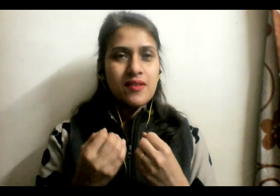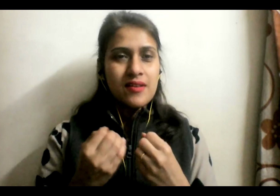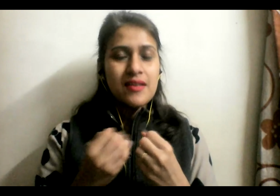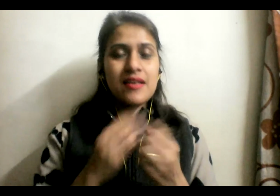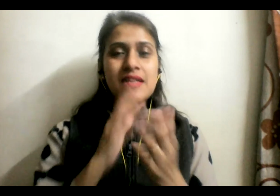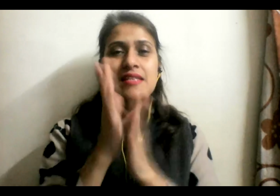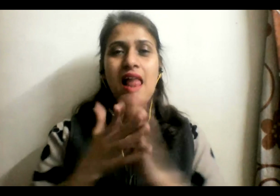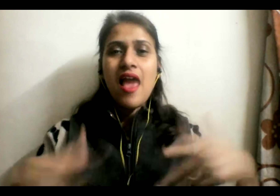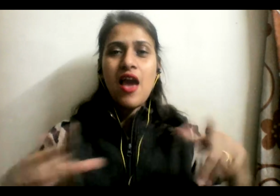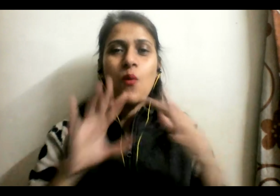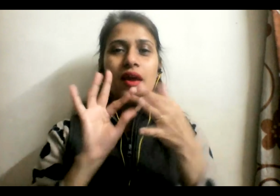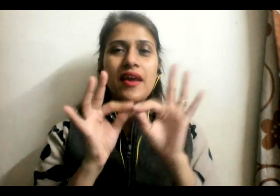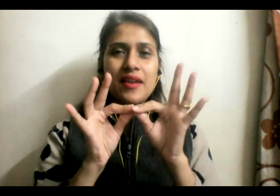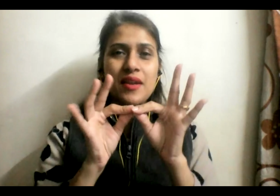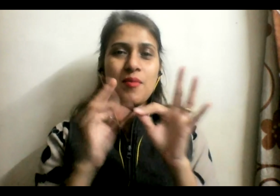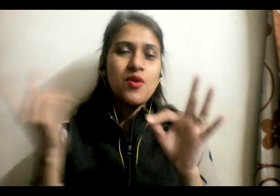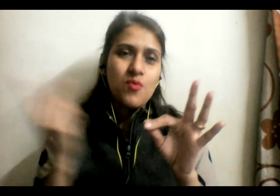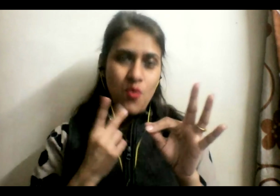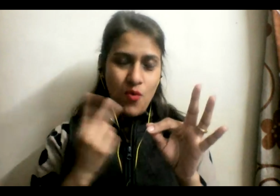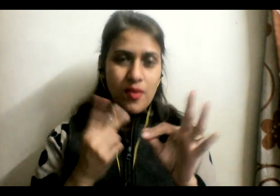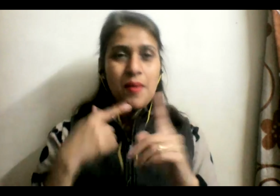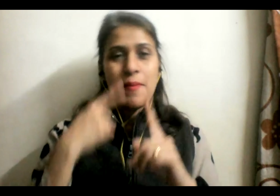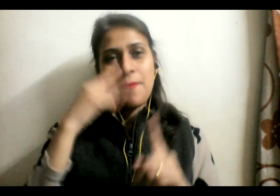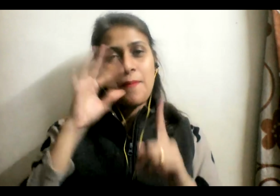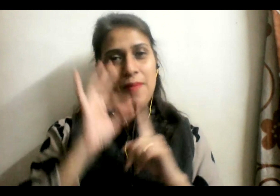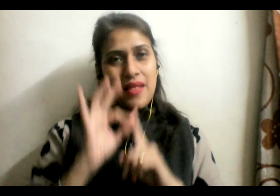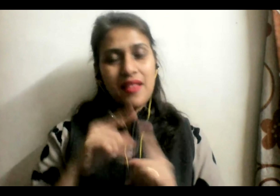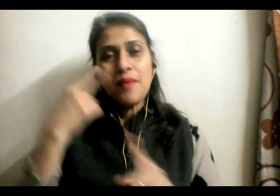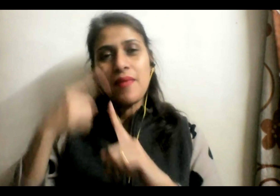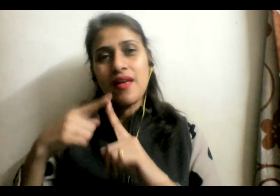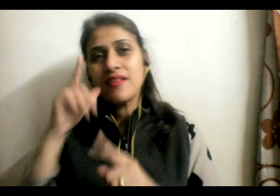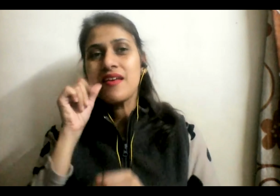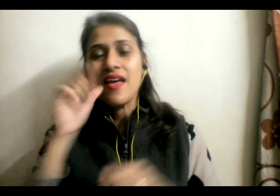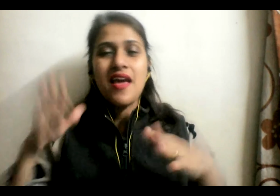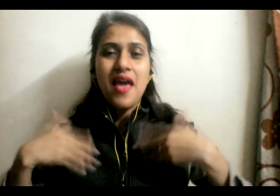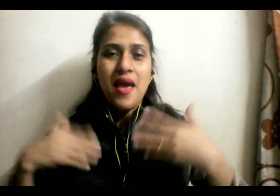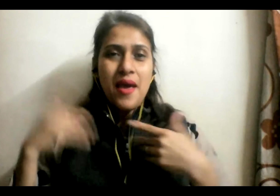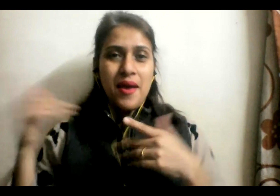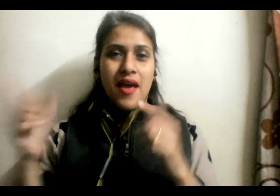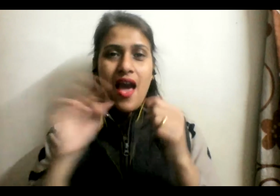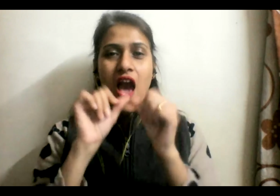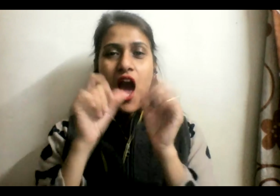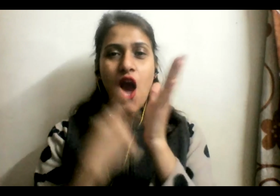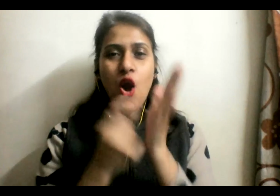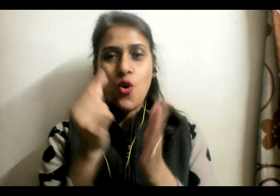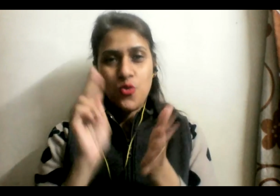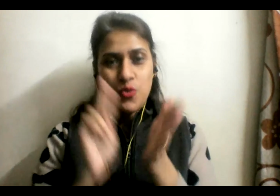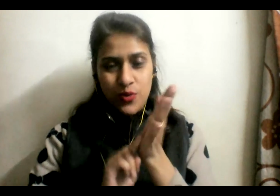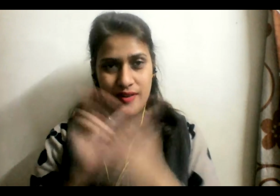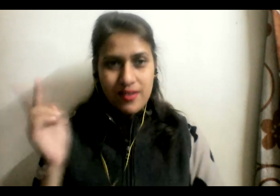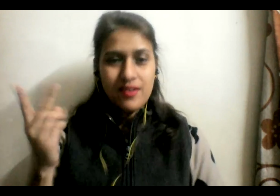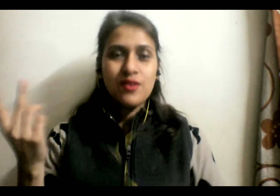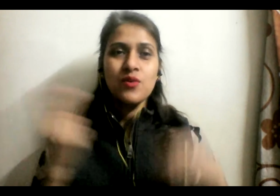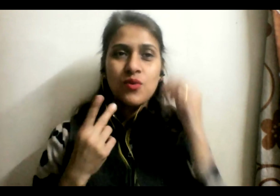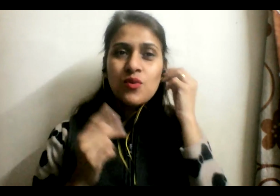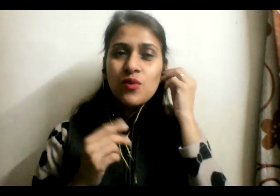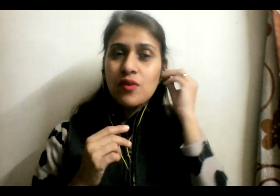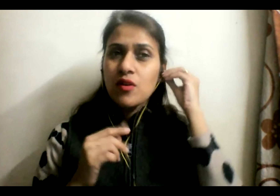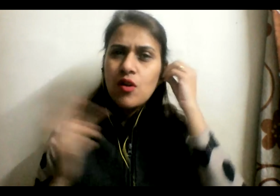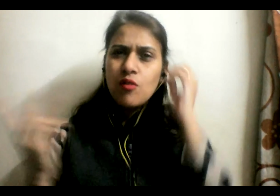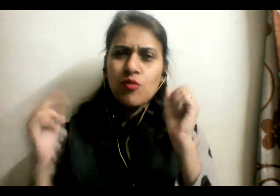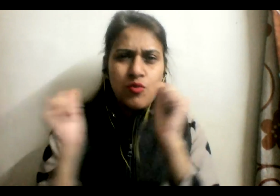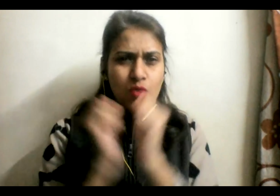language interpreters, Preeti ji and Arun ji, and of course, the man who put together